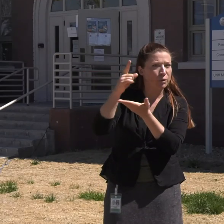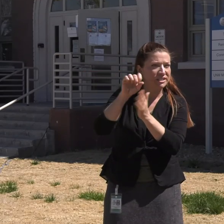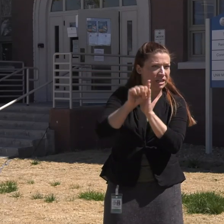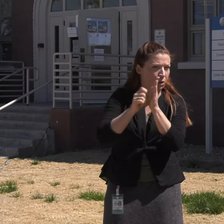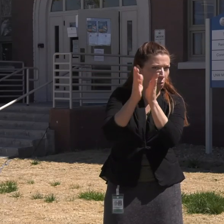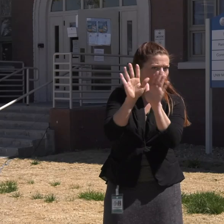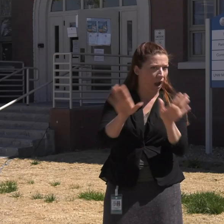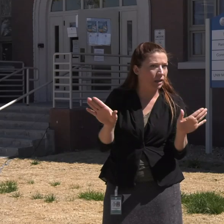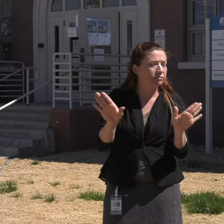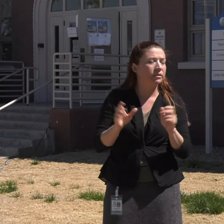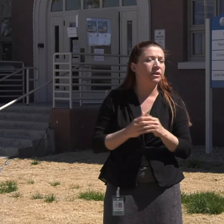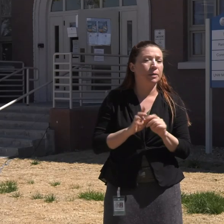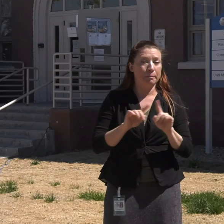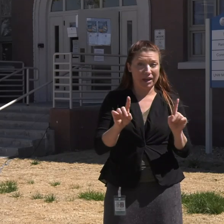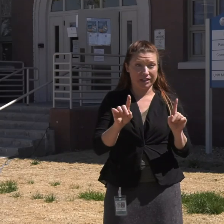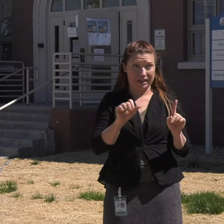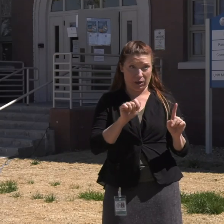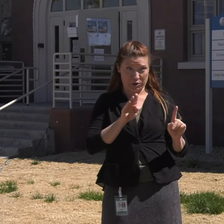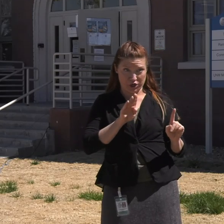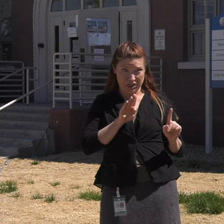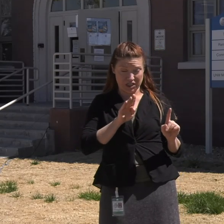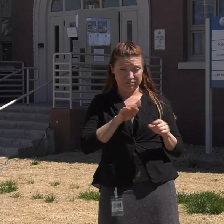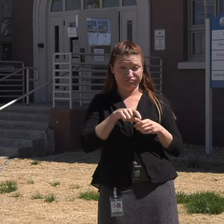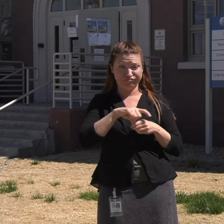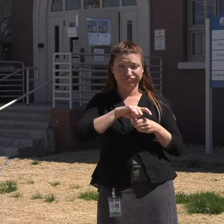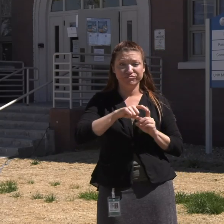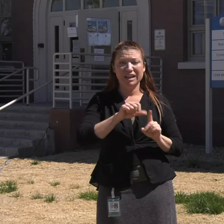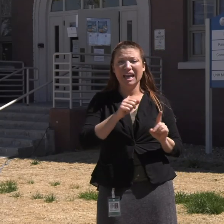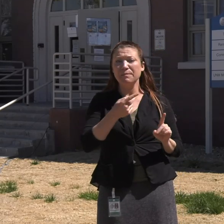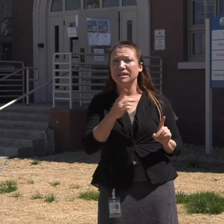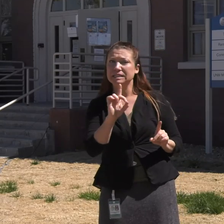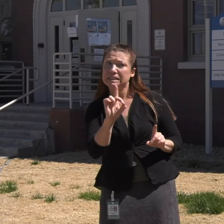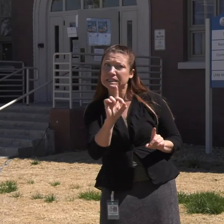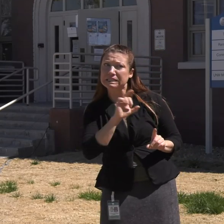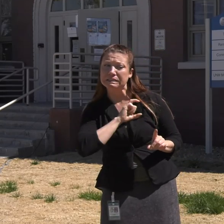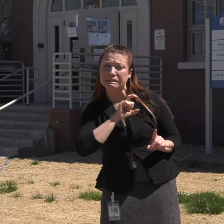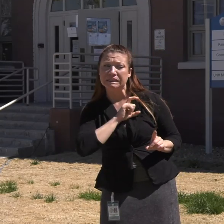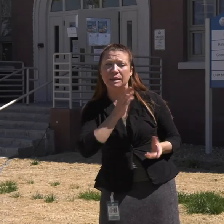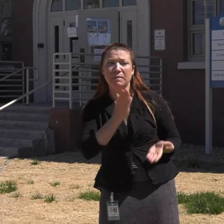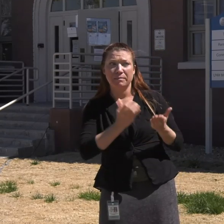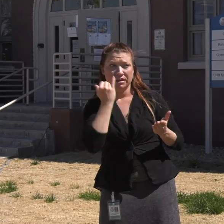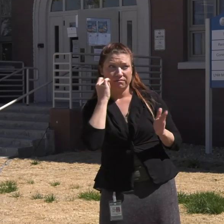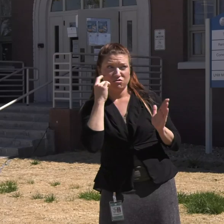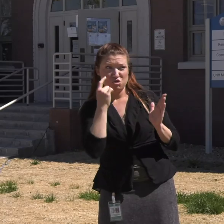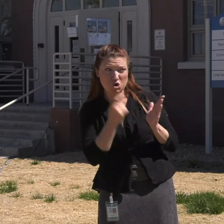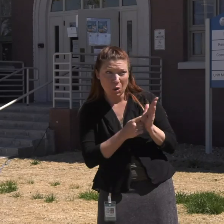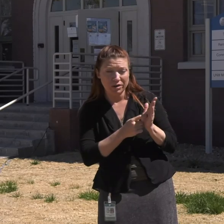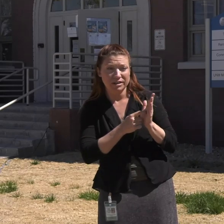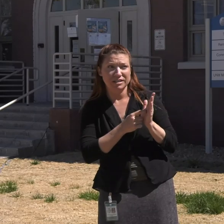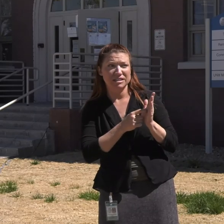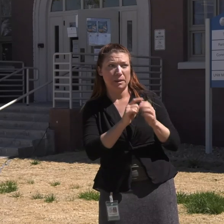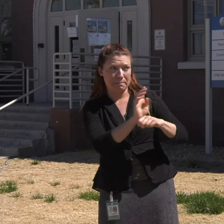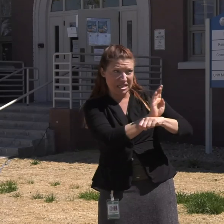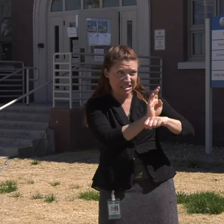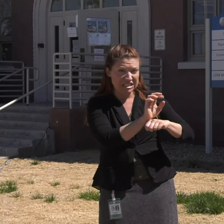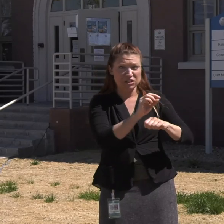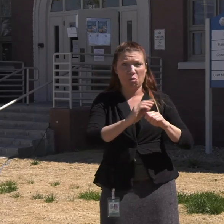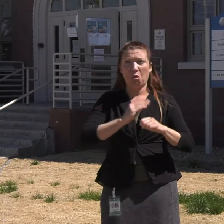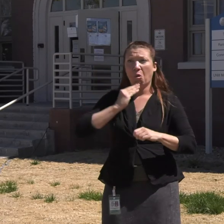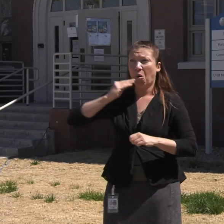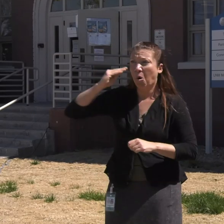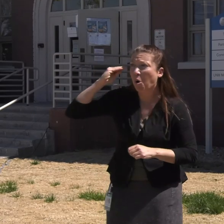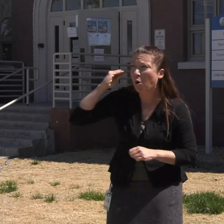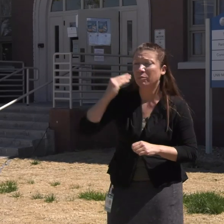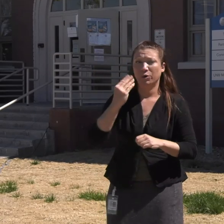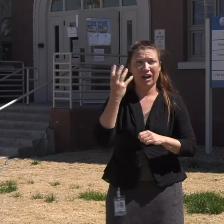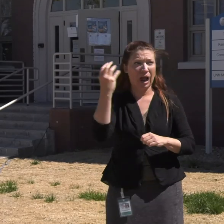at. EPD may do some calls and knocks and visits on large gatherings. if it's a business or it's